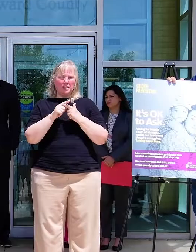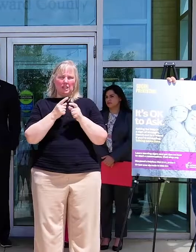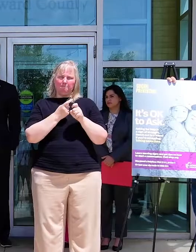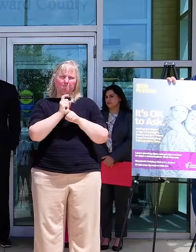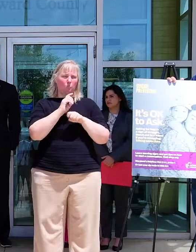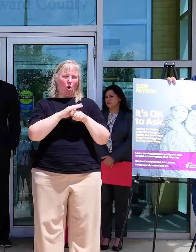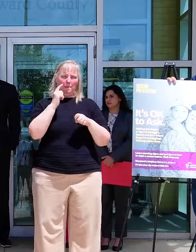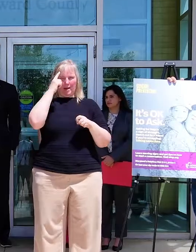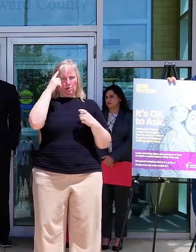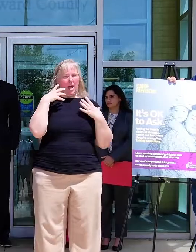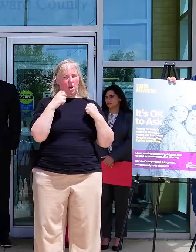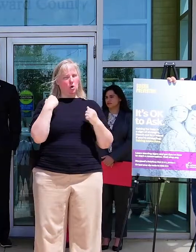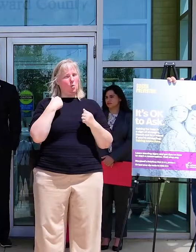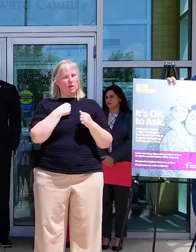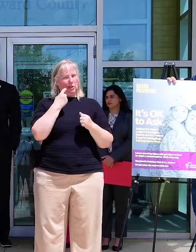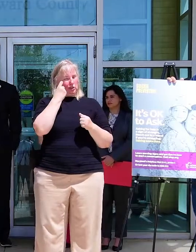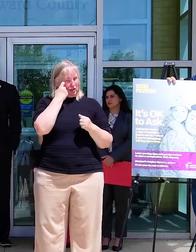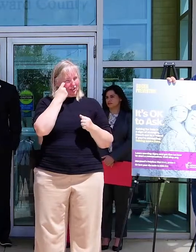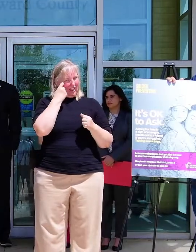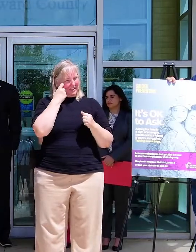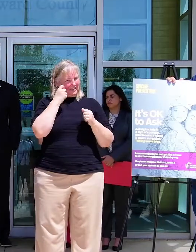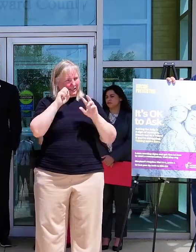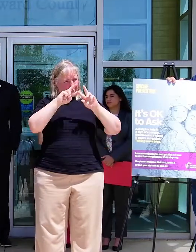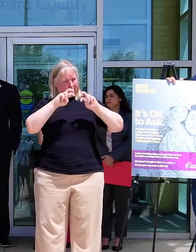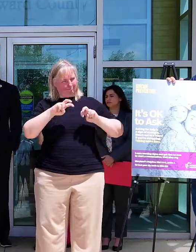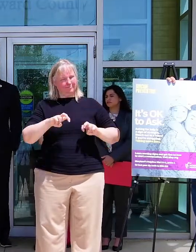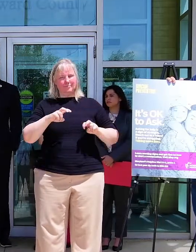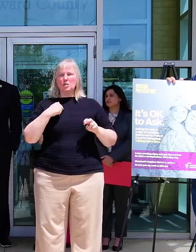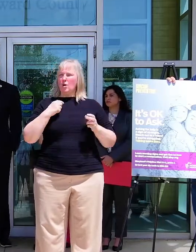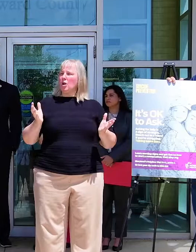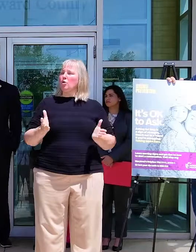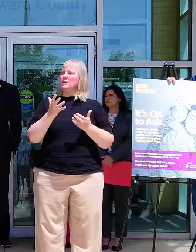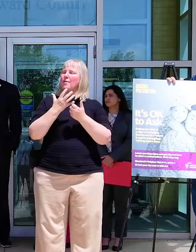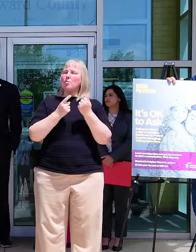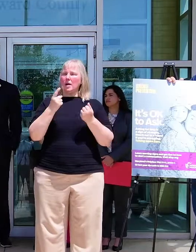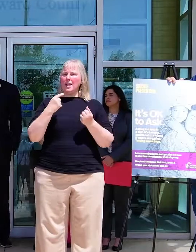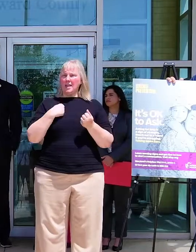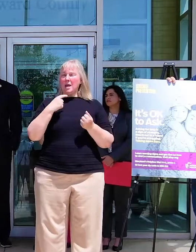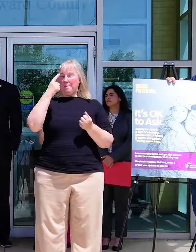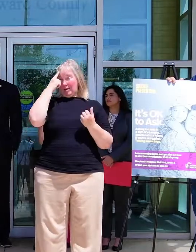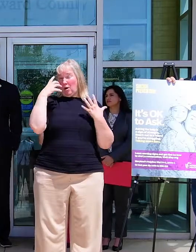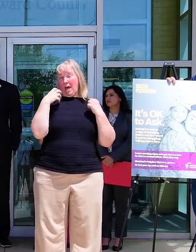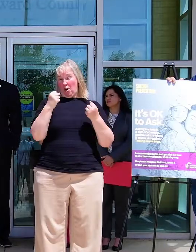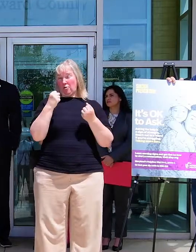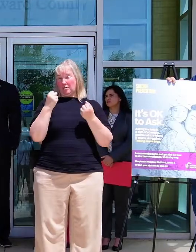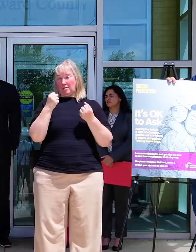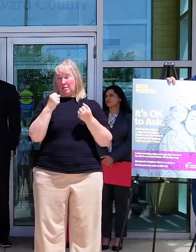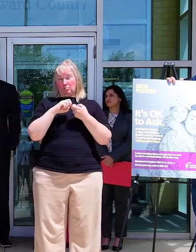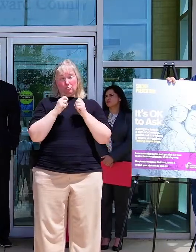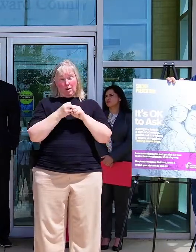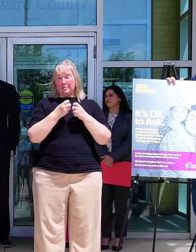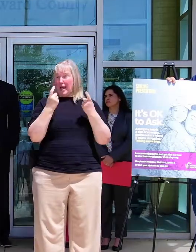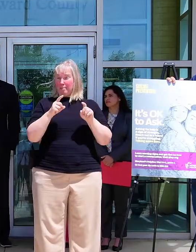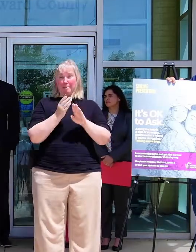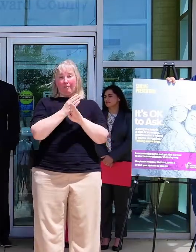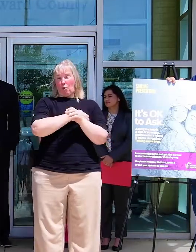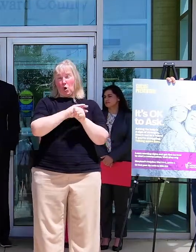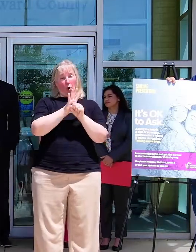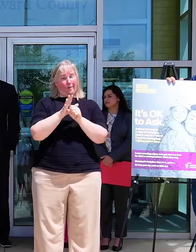And so I encourage everyone, for whatever reason, and mental health issues preceded COVID, right? It just sort